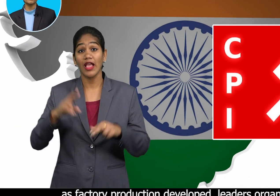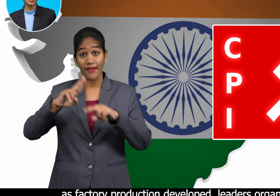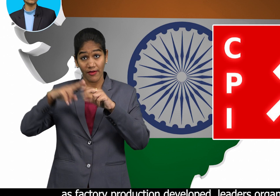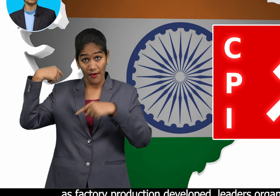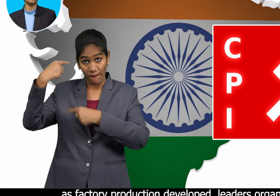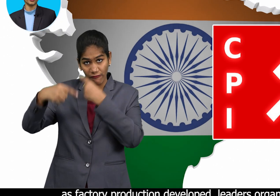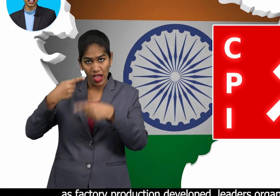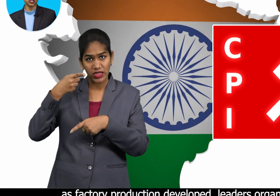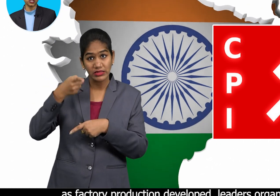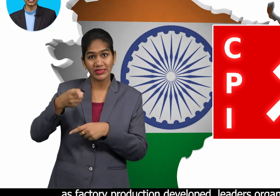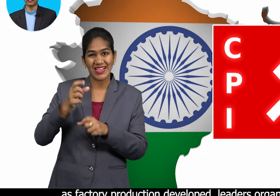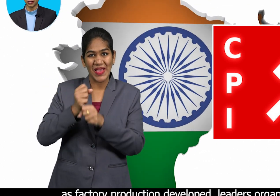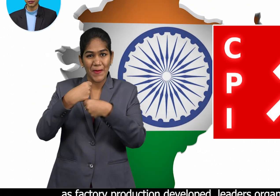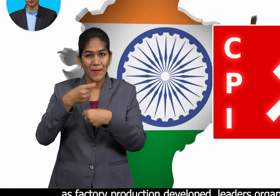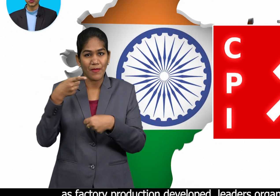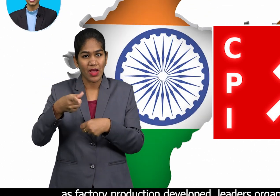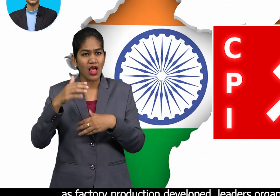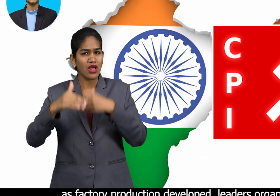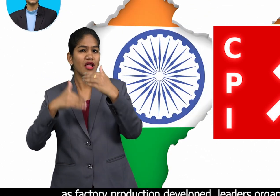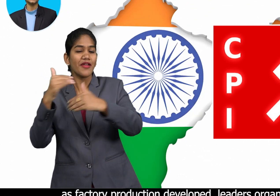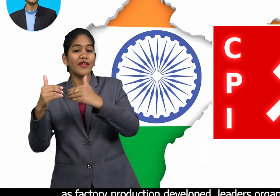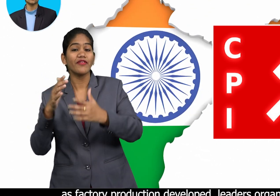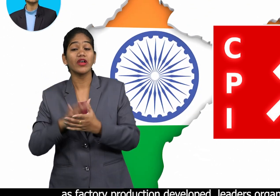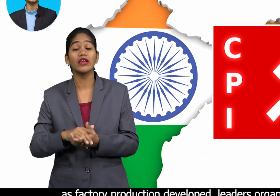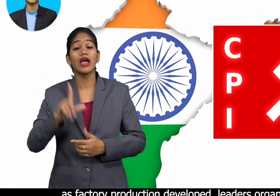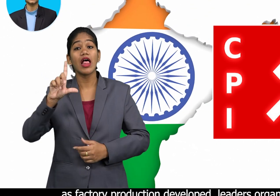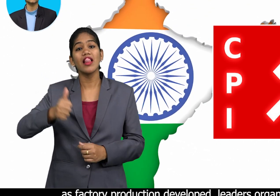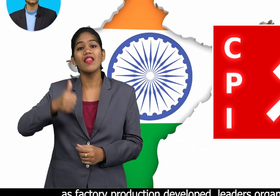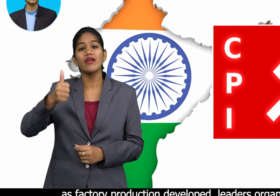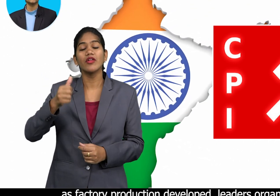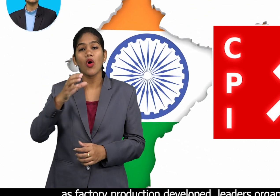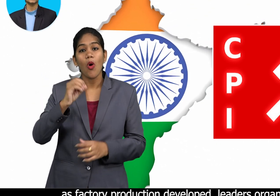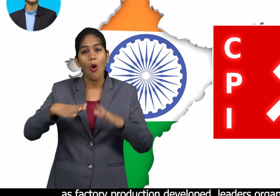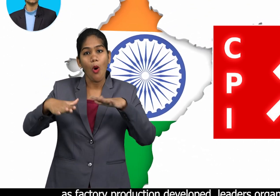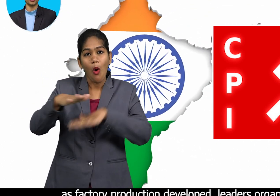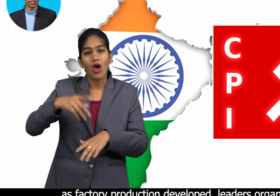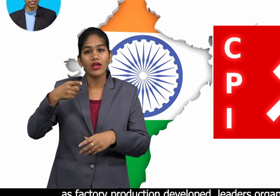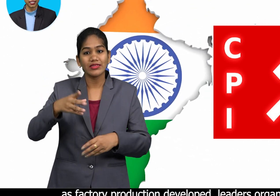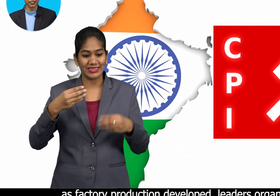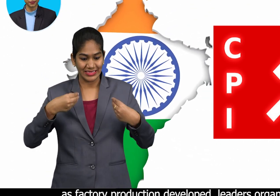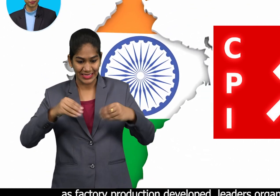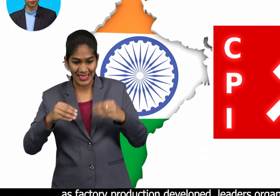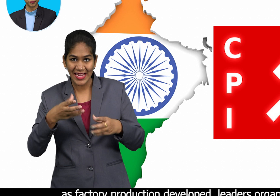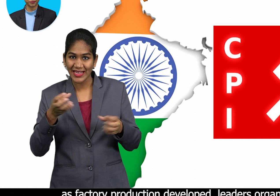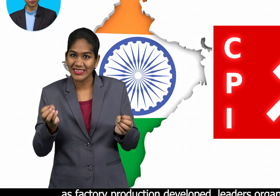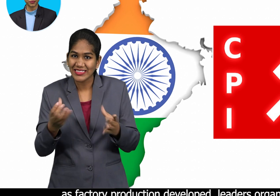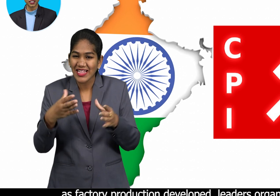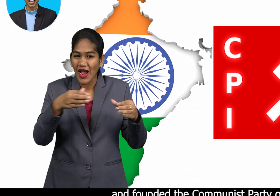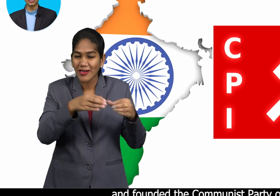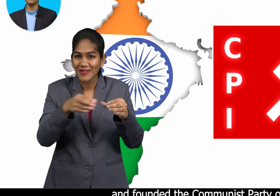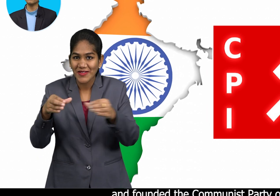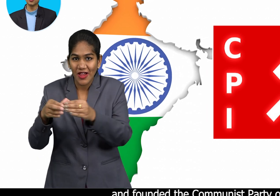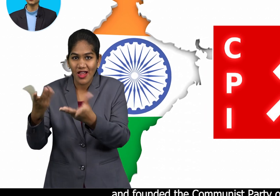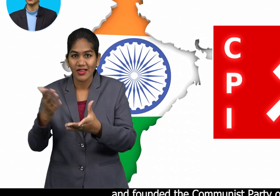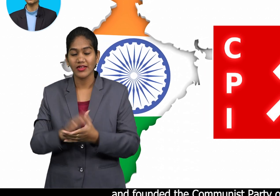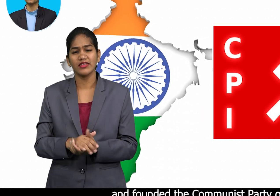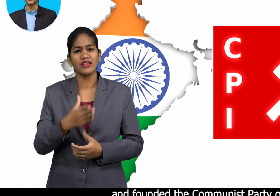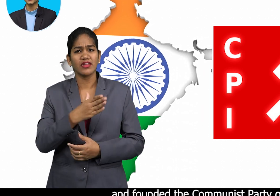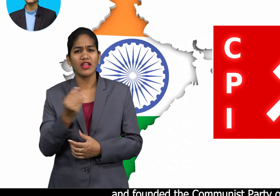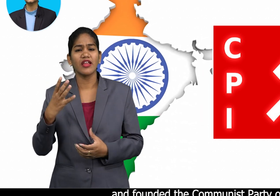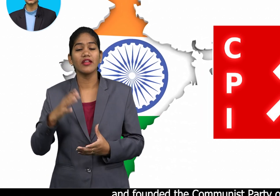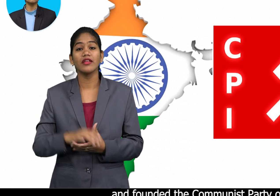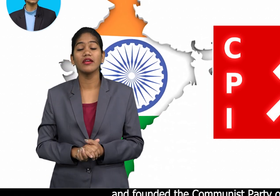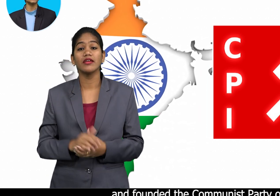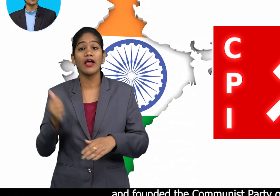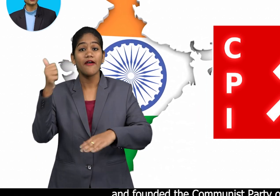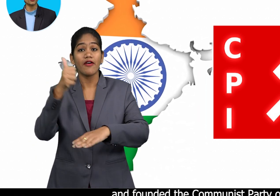As factory production developed, leaders organized trade unions and founded